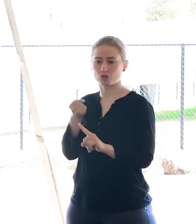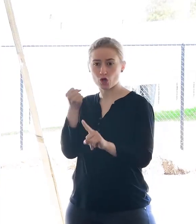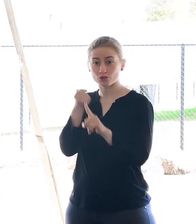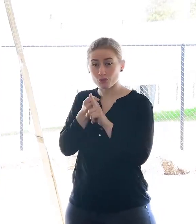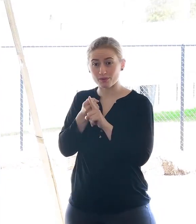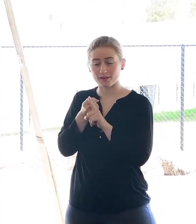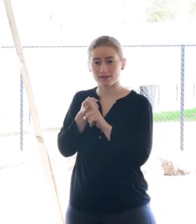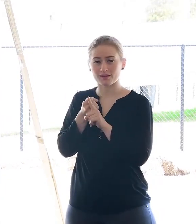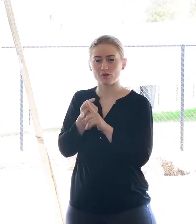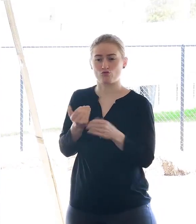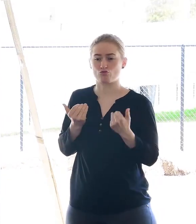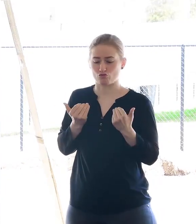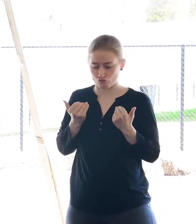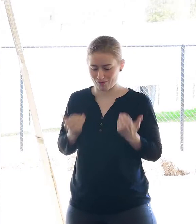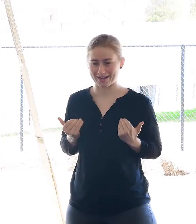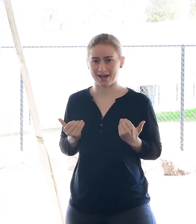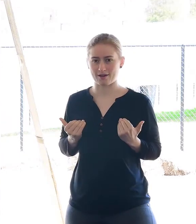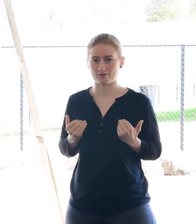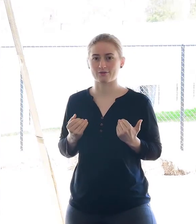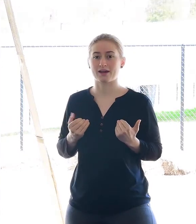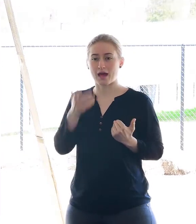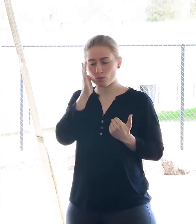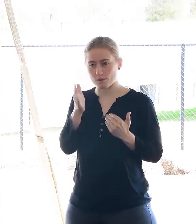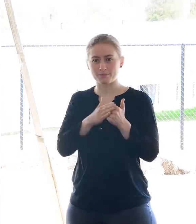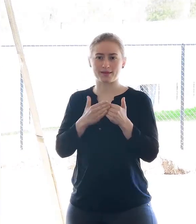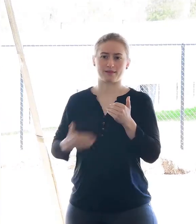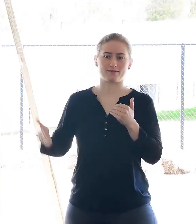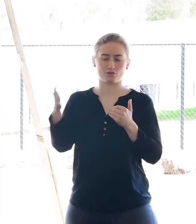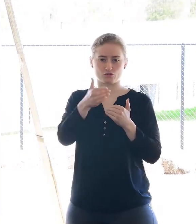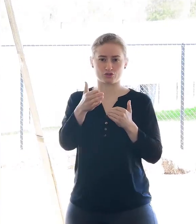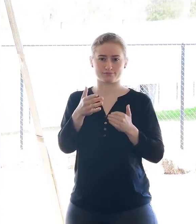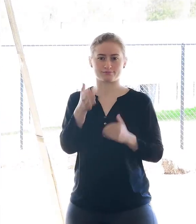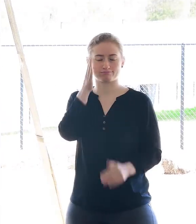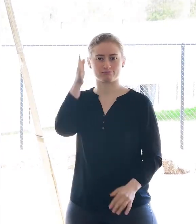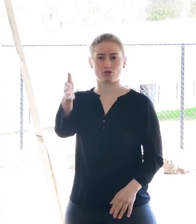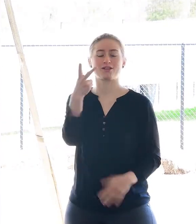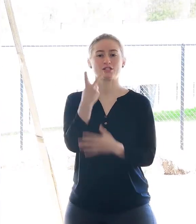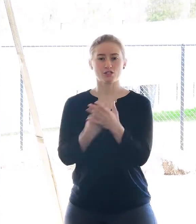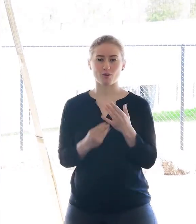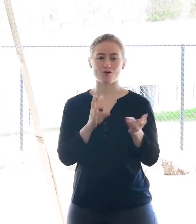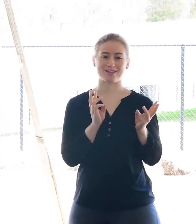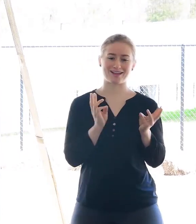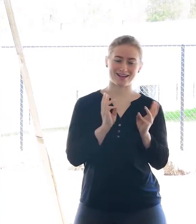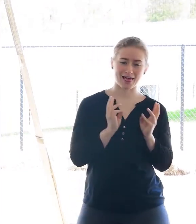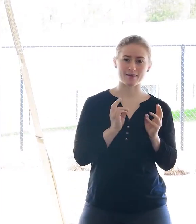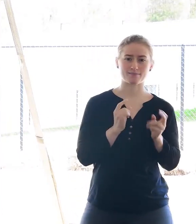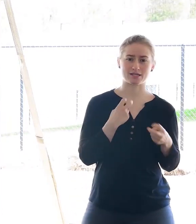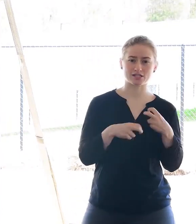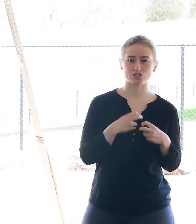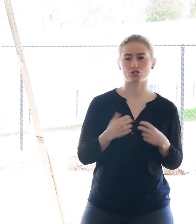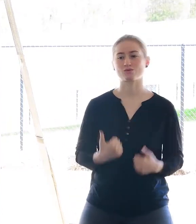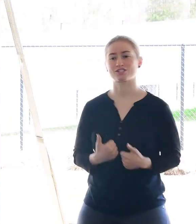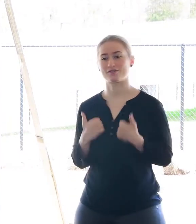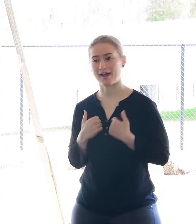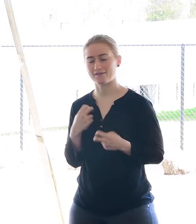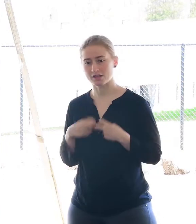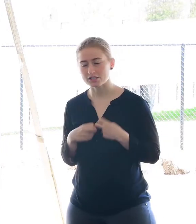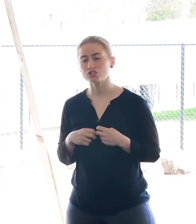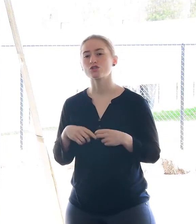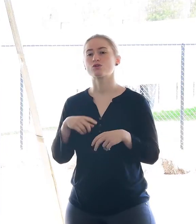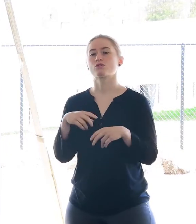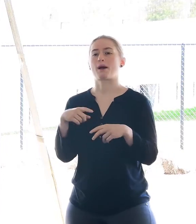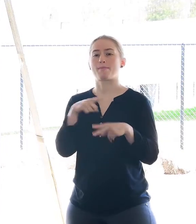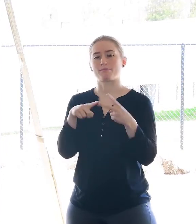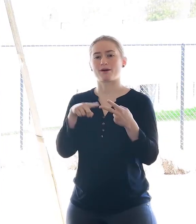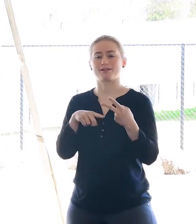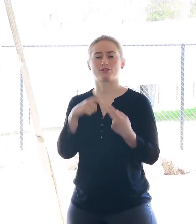acutely right now and into the future. And so this is both a climate issue, it's a survival issue, but it's also